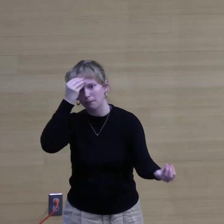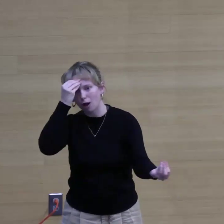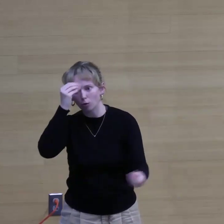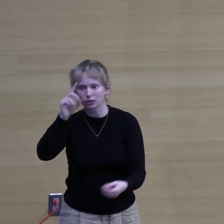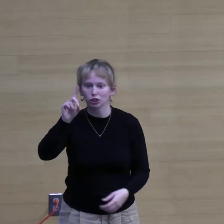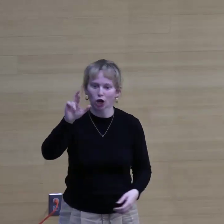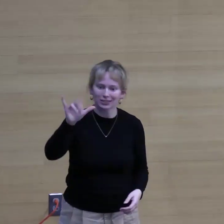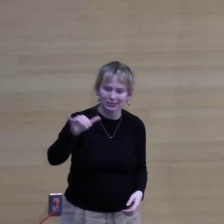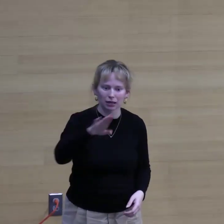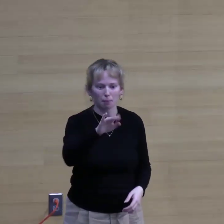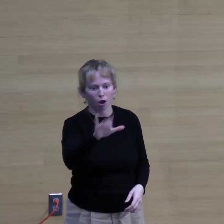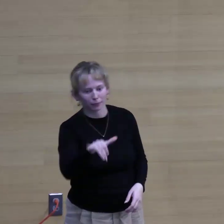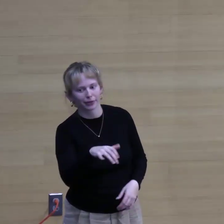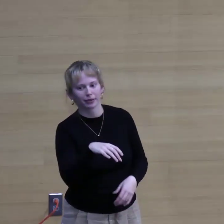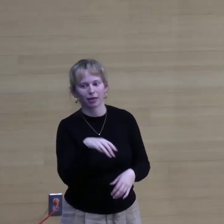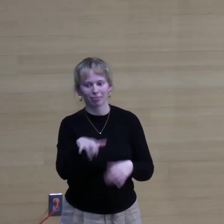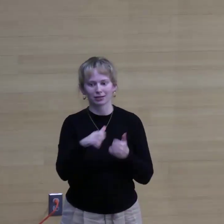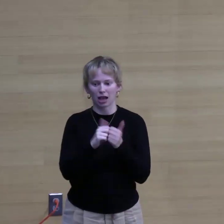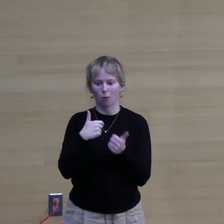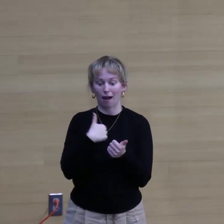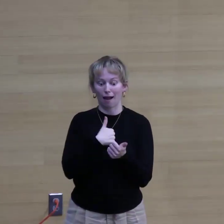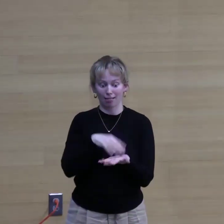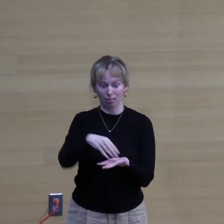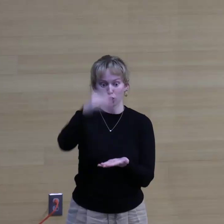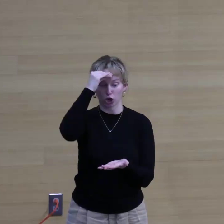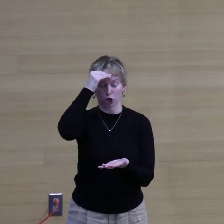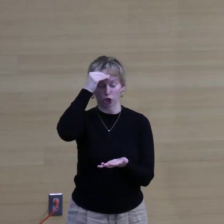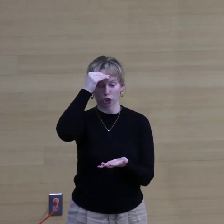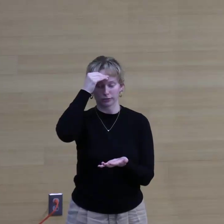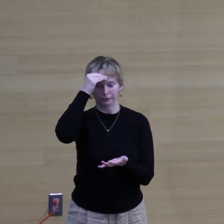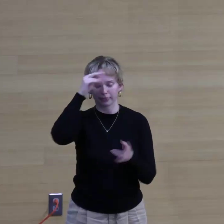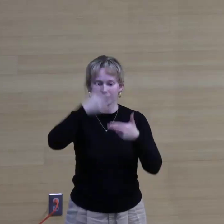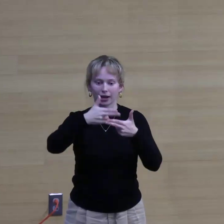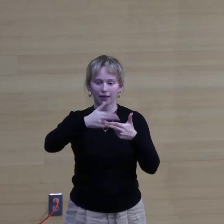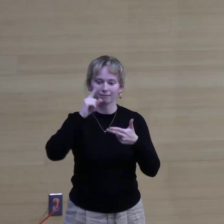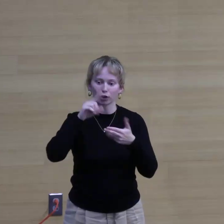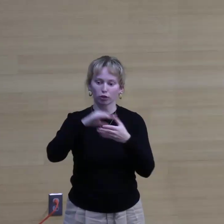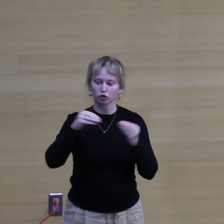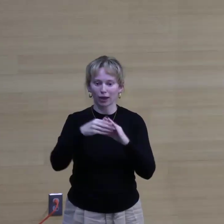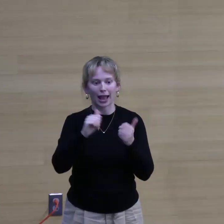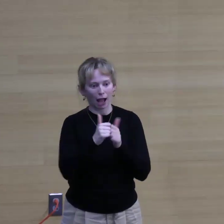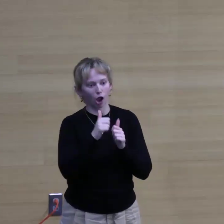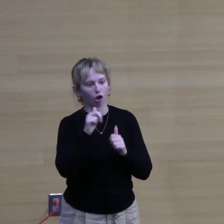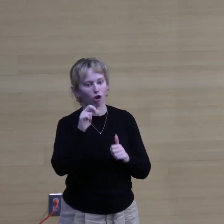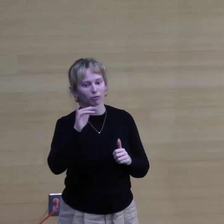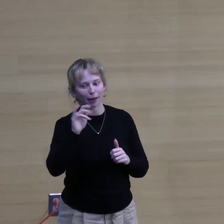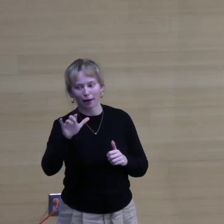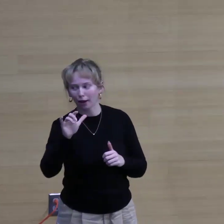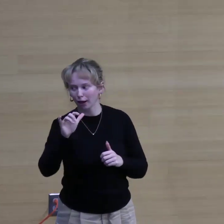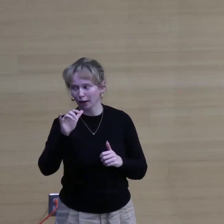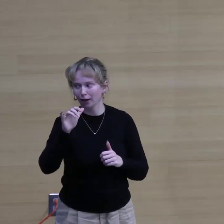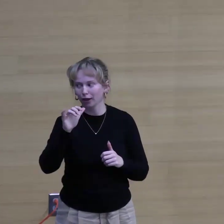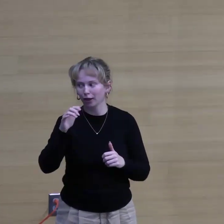Bobby. And that's how I learned, the other name for the story is how Rebecca learned that the sign for booty call